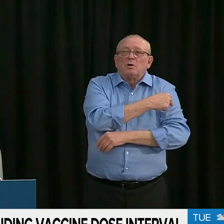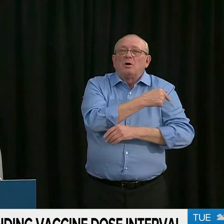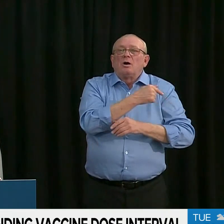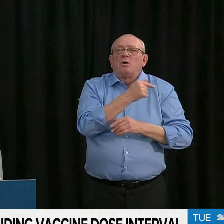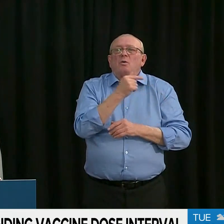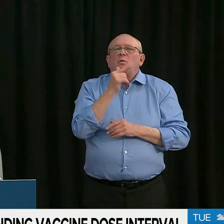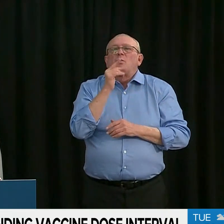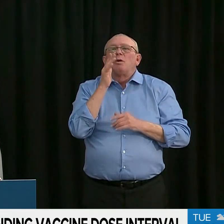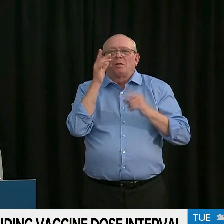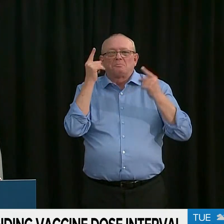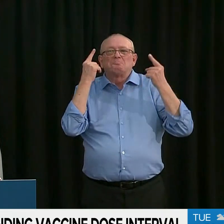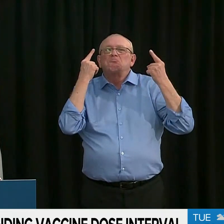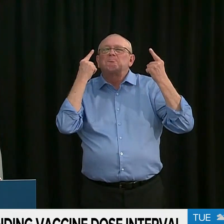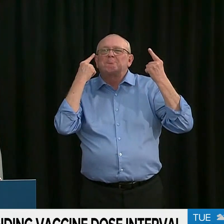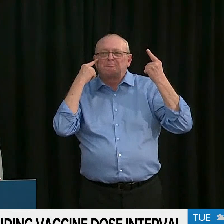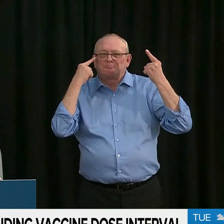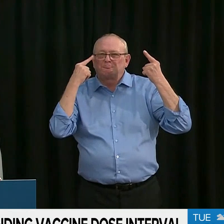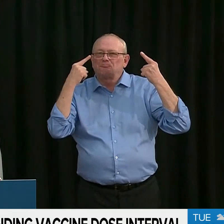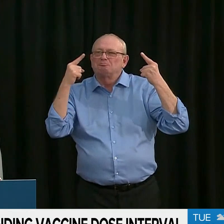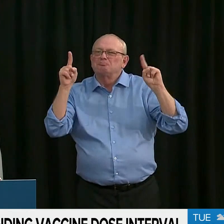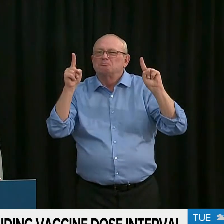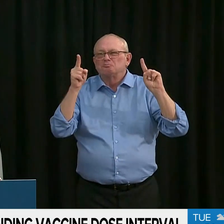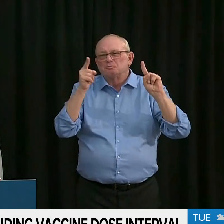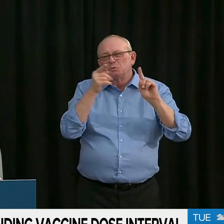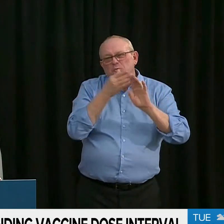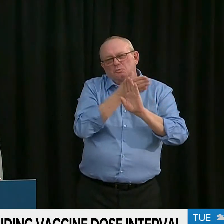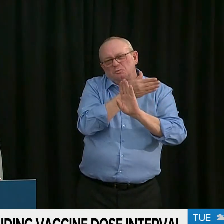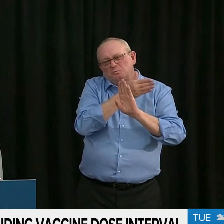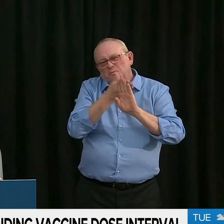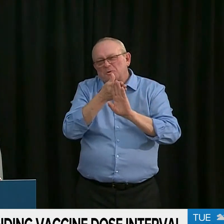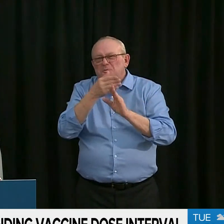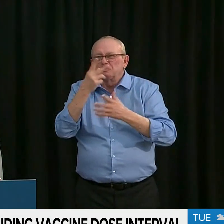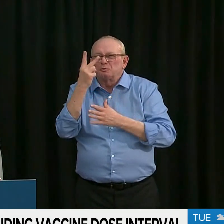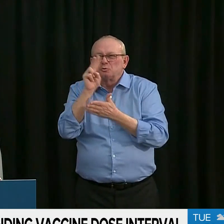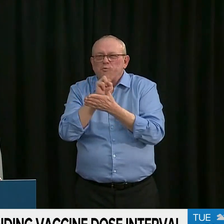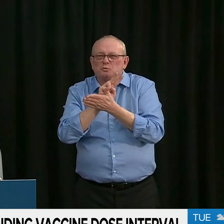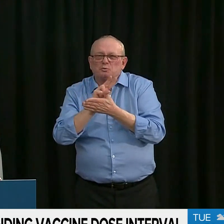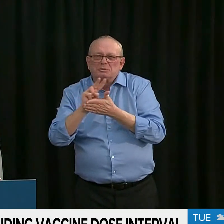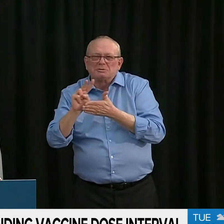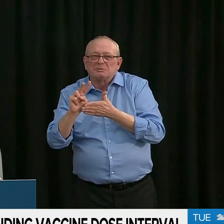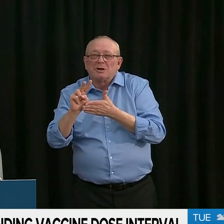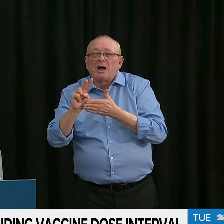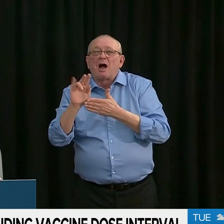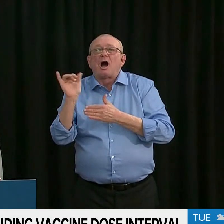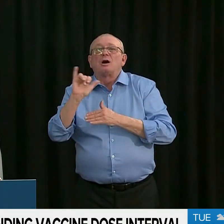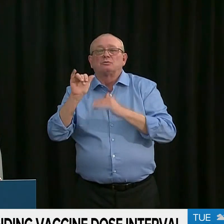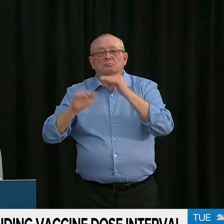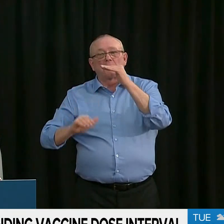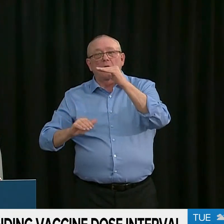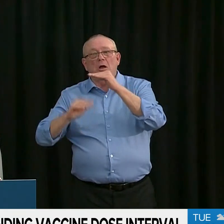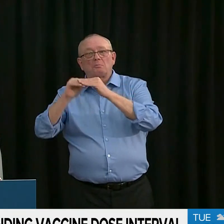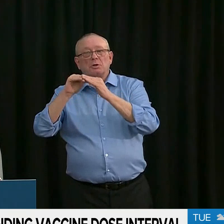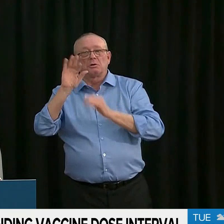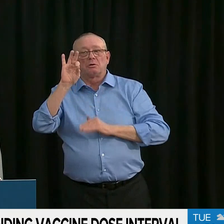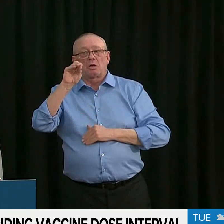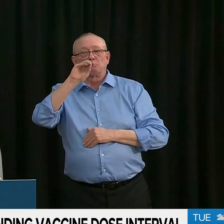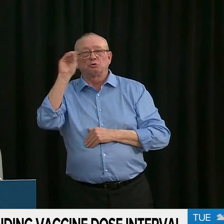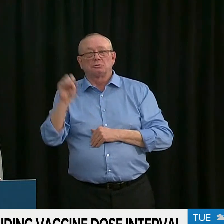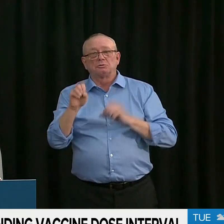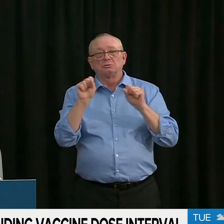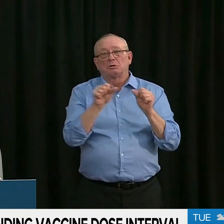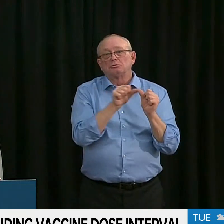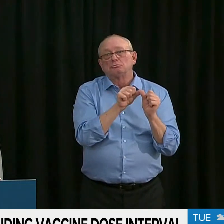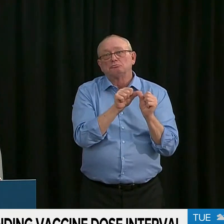was administered is approximately 90% for that single dose. What we don't know is how long that single